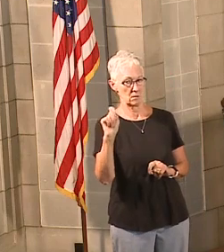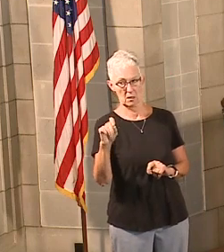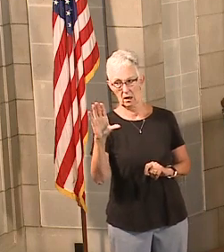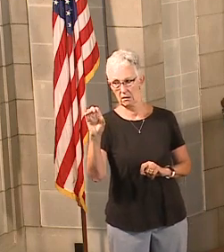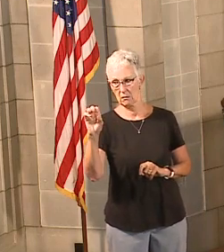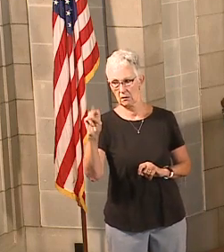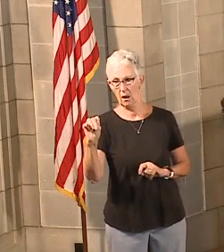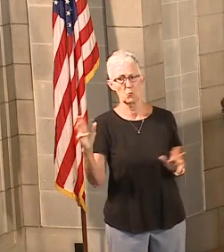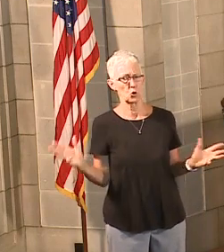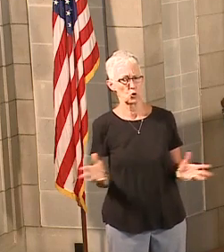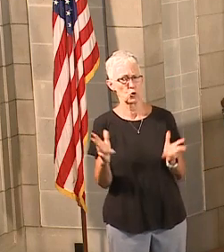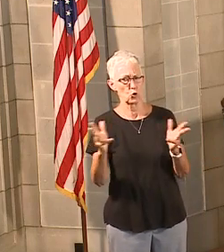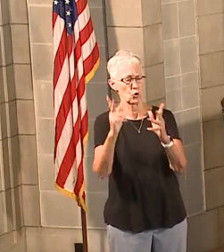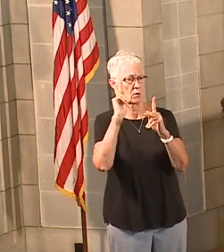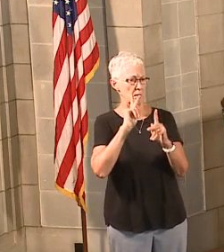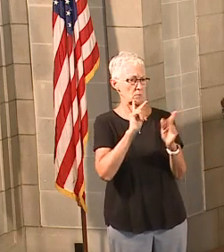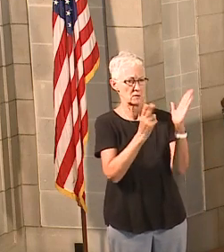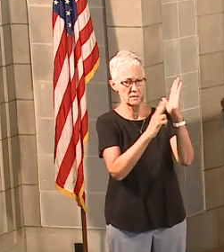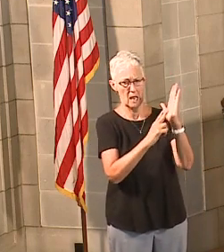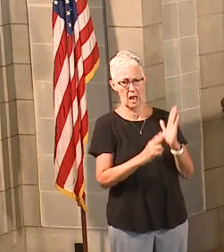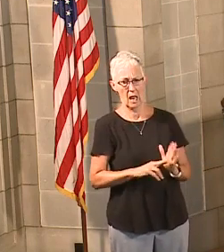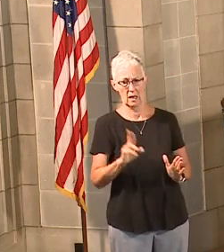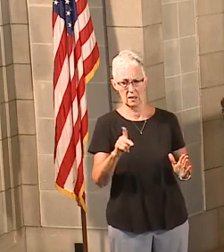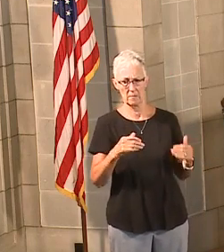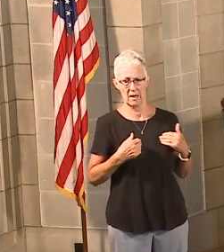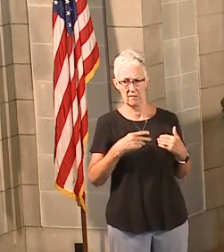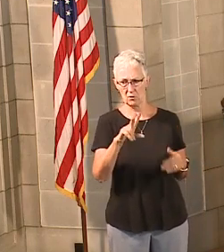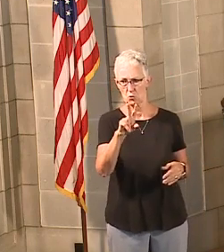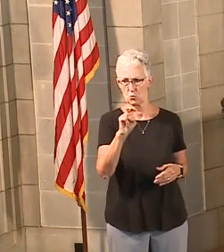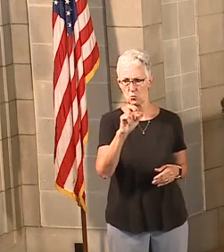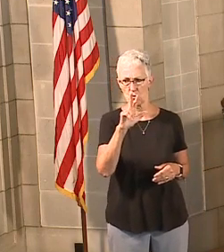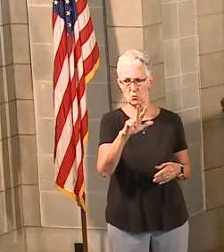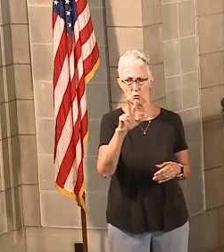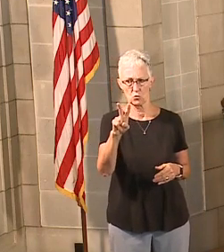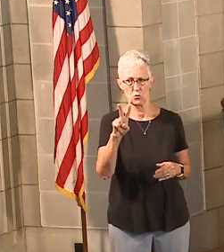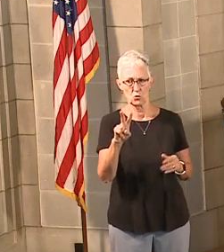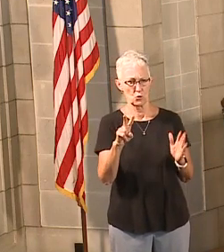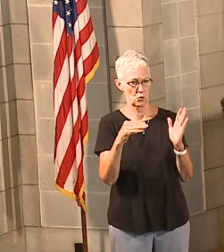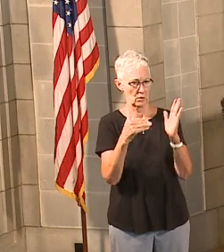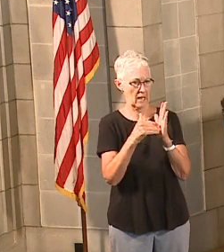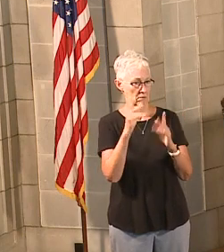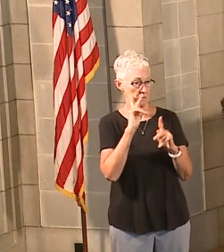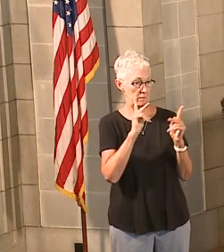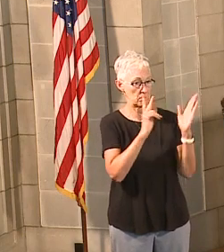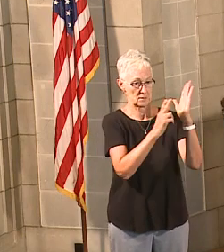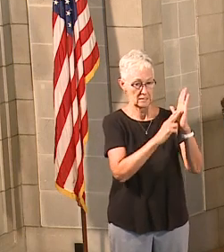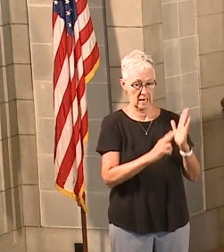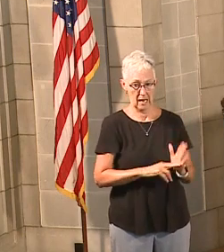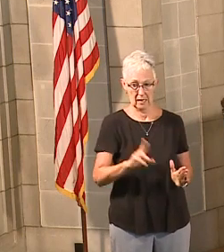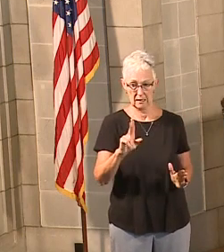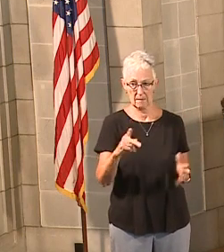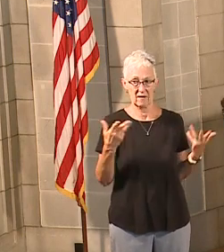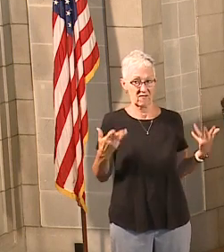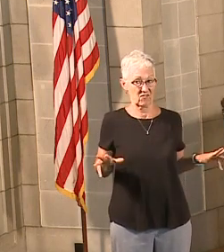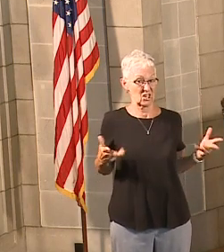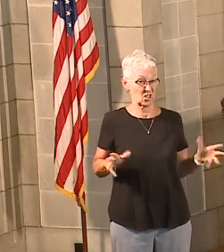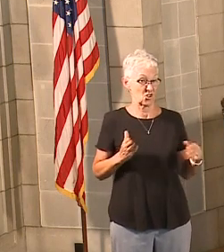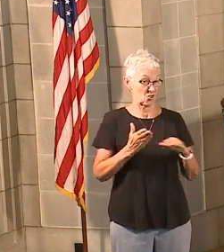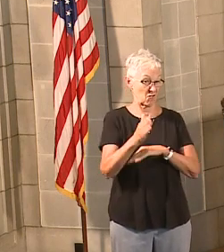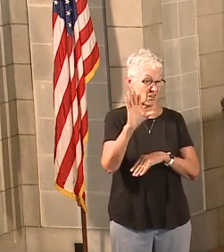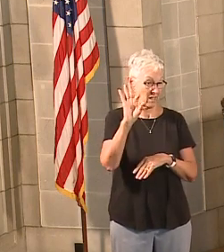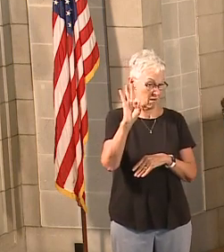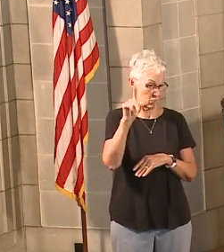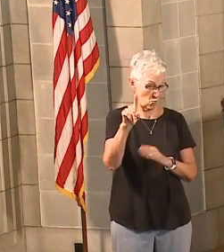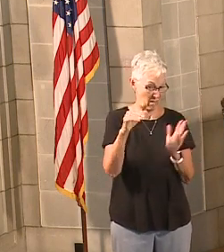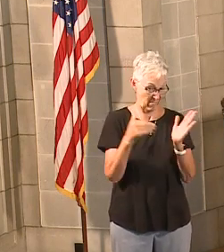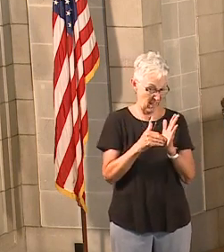got 232,000 people signed up. We've done over 91,000 tests. We are right now, for example, I mentioned we